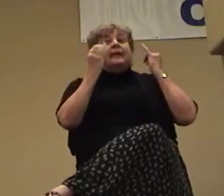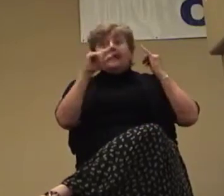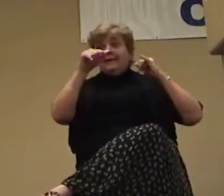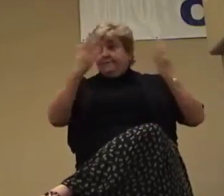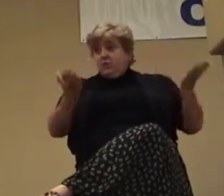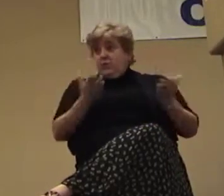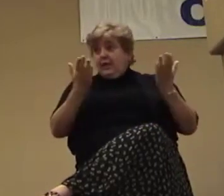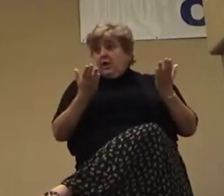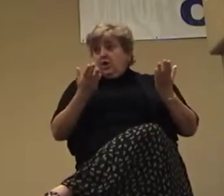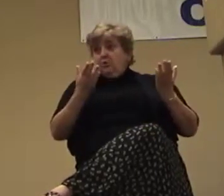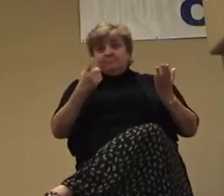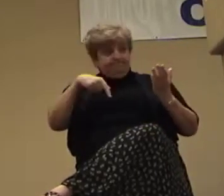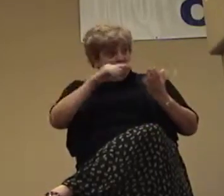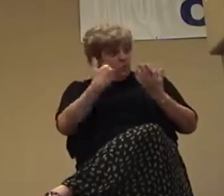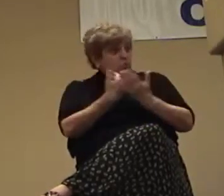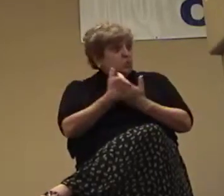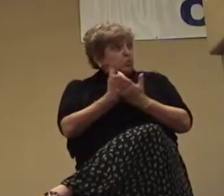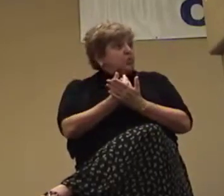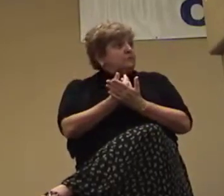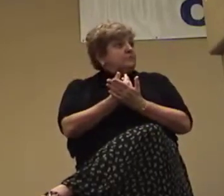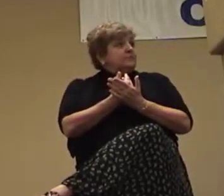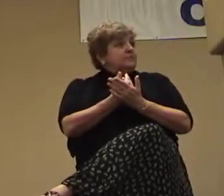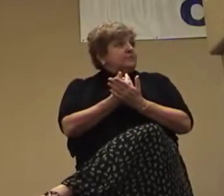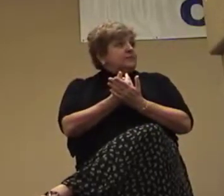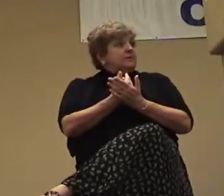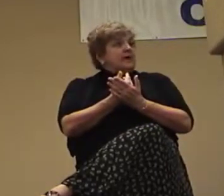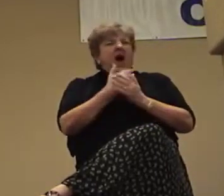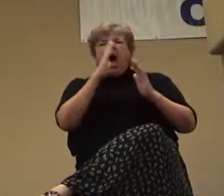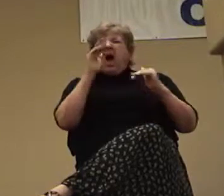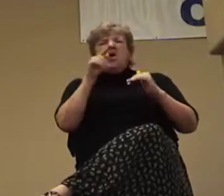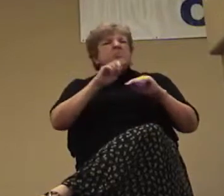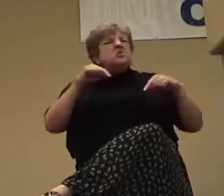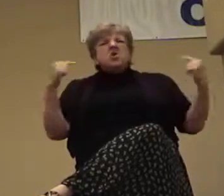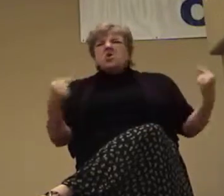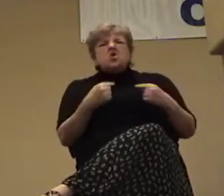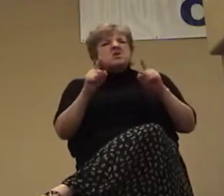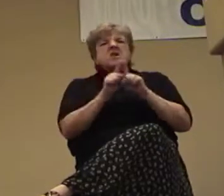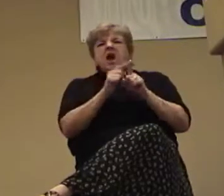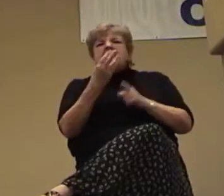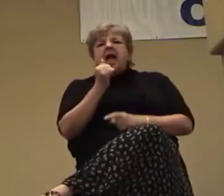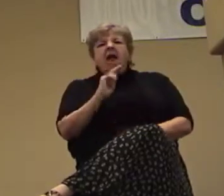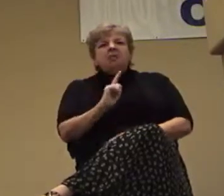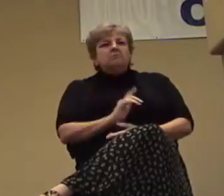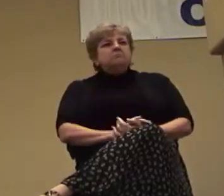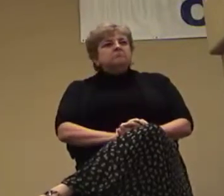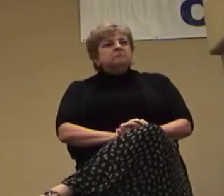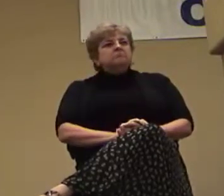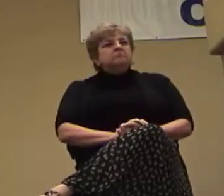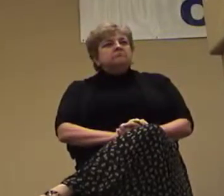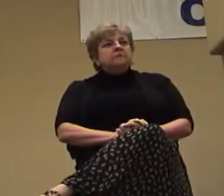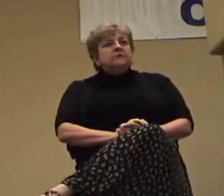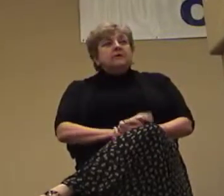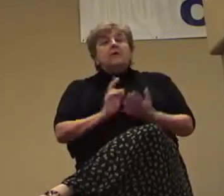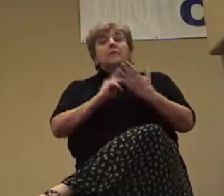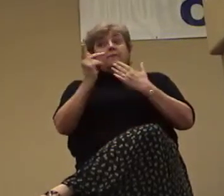you're new, I hope you're hurt like hell. Because this program works better when you are. Because